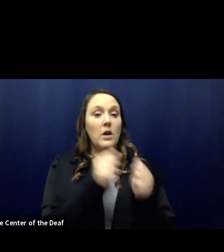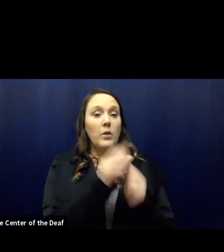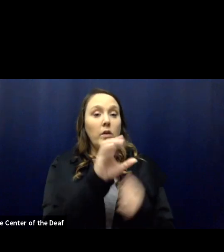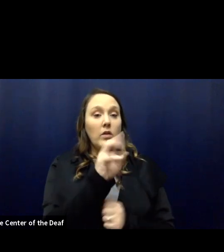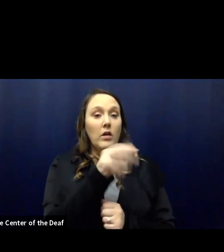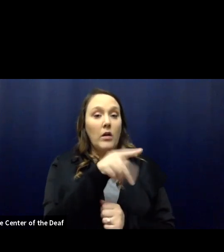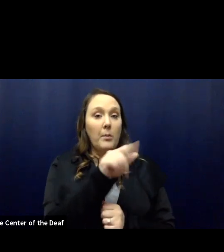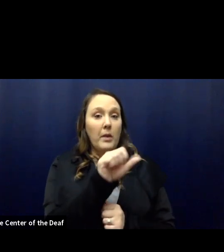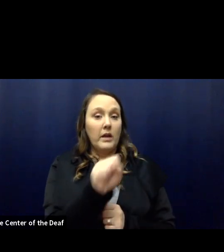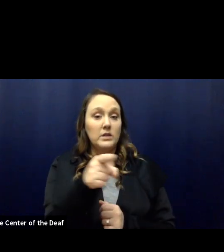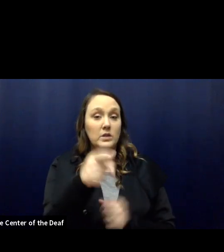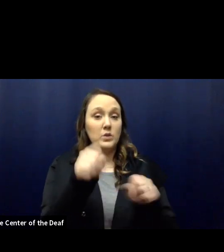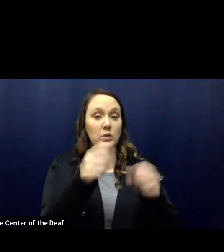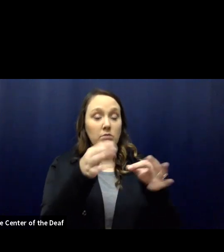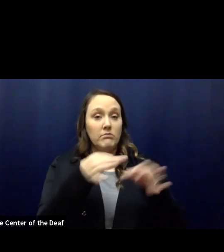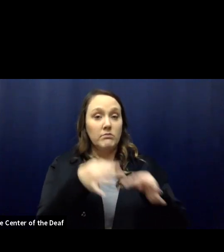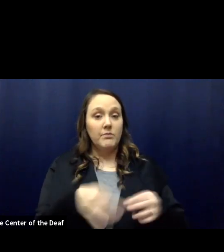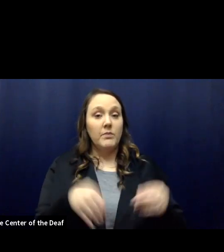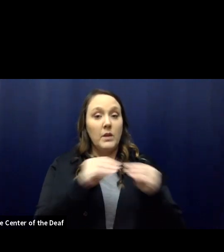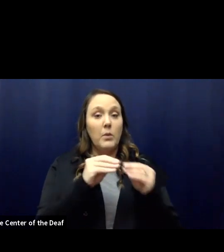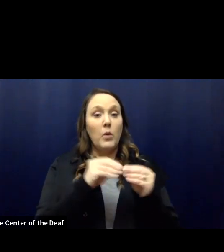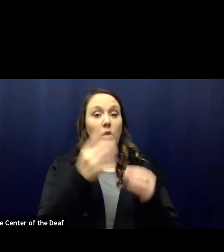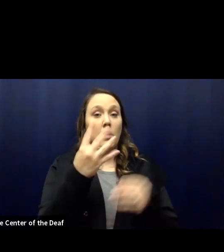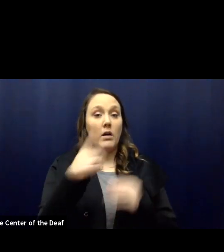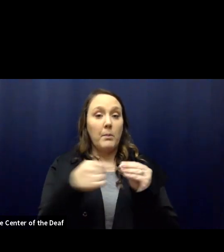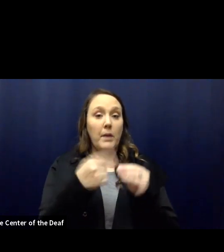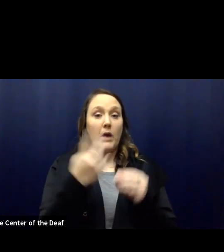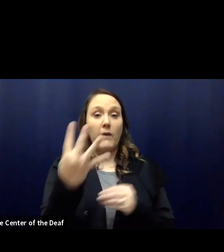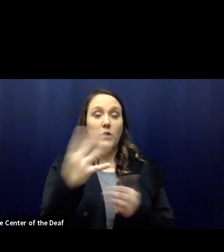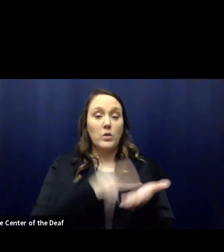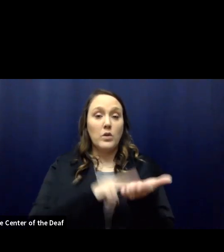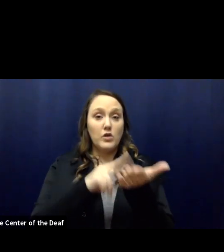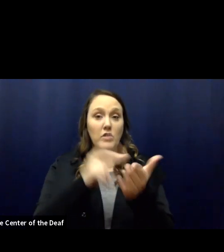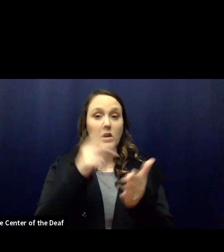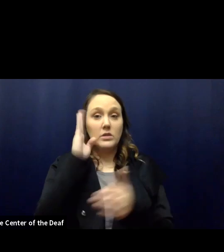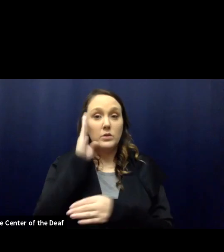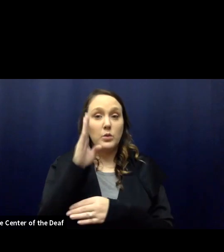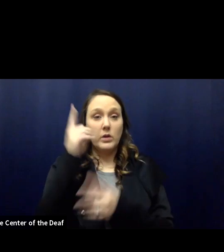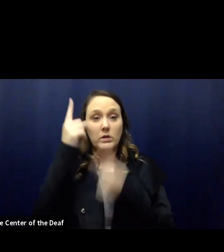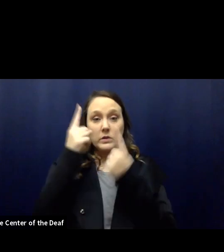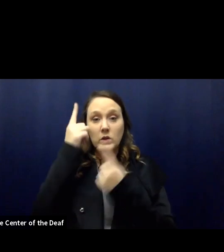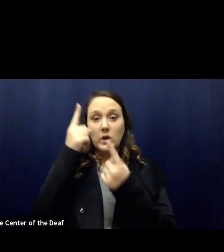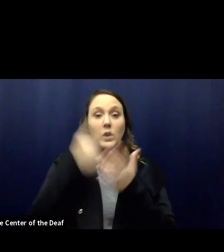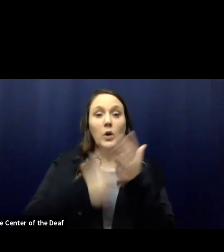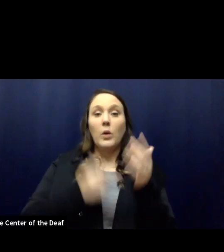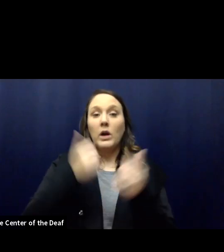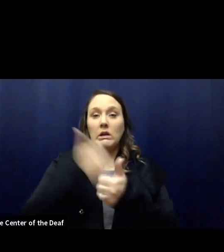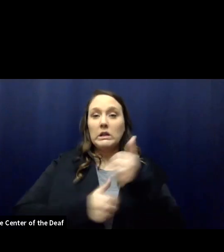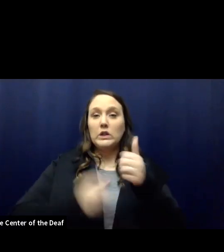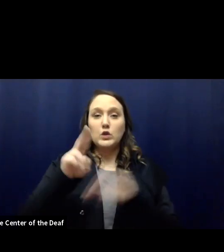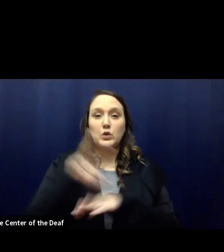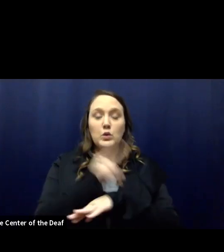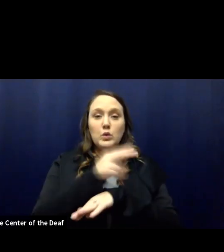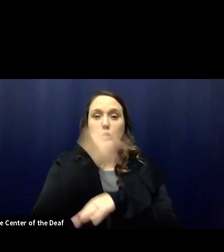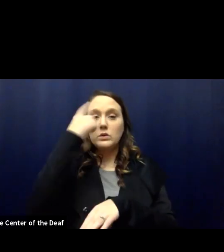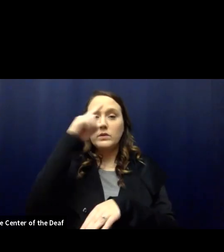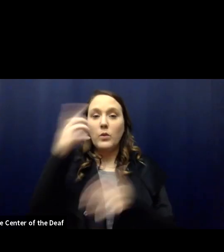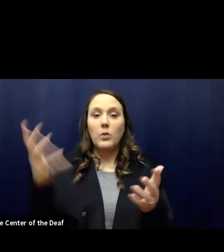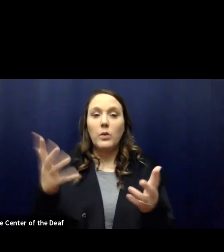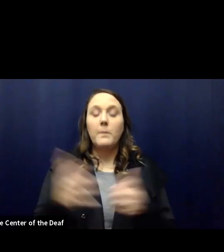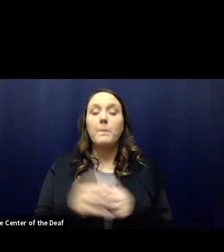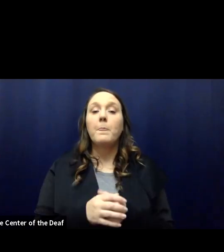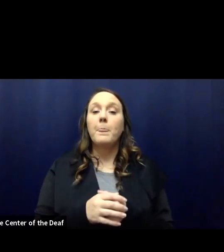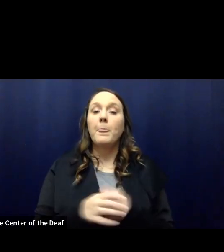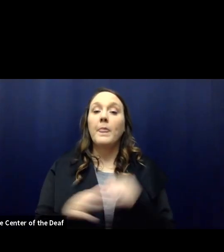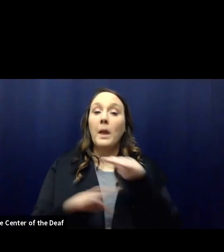more detail about the 4 contracts that will be considered? What exactly will each be used for? So basically, we